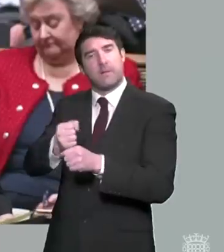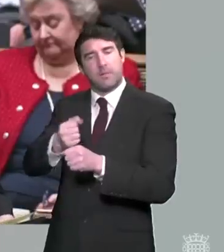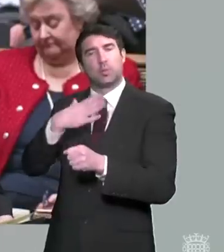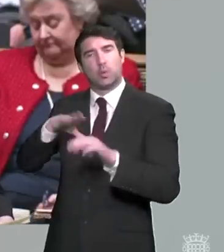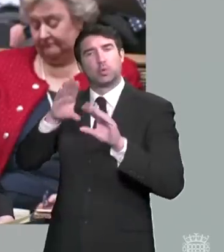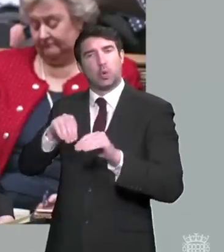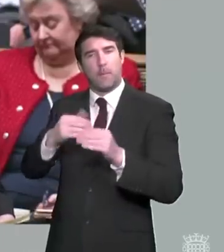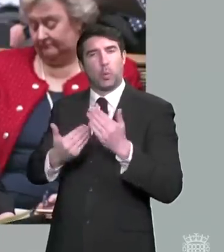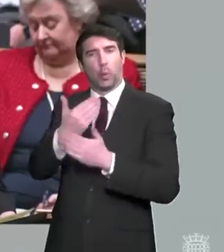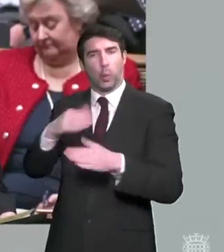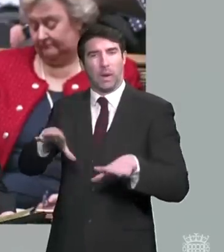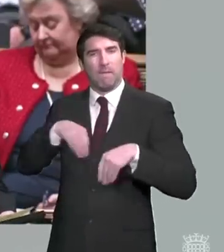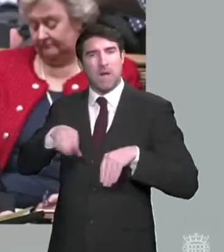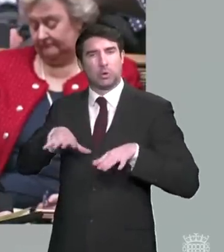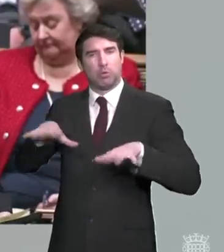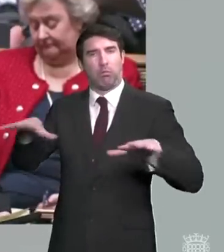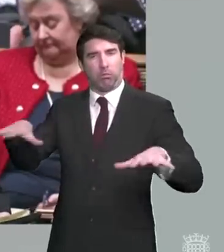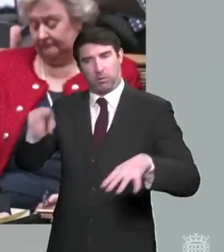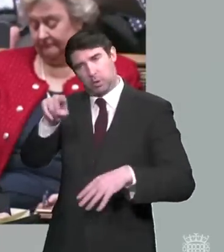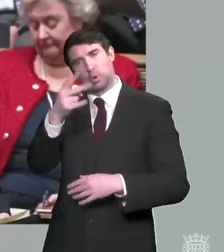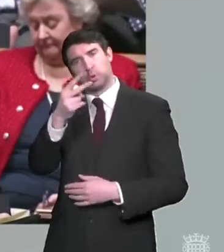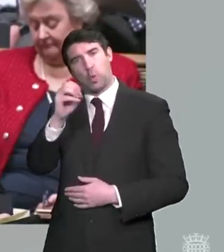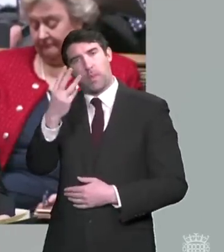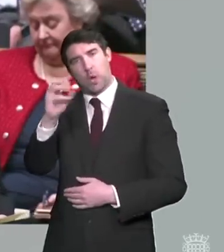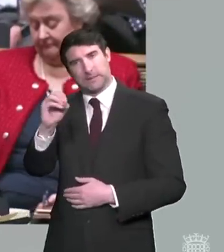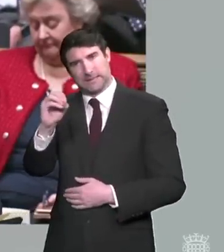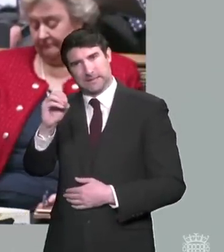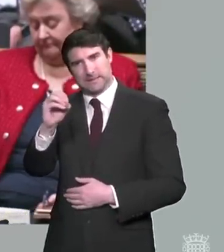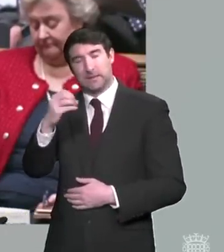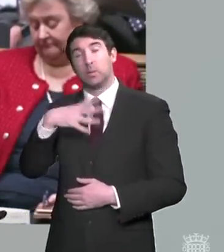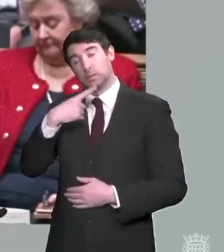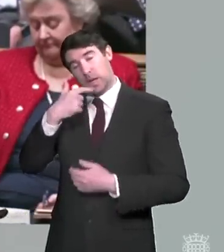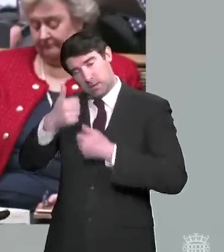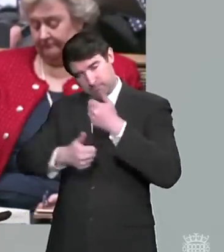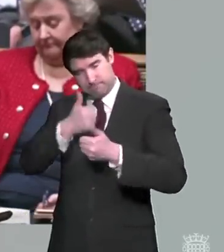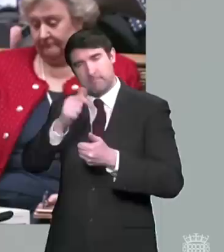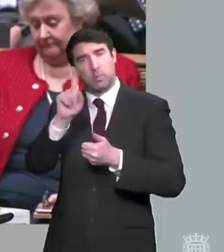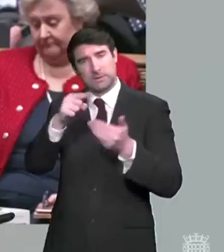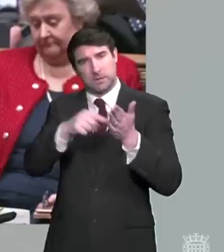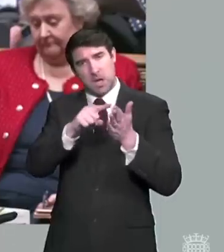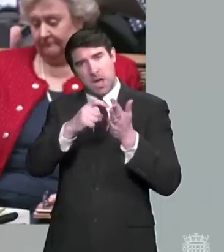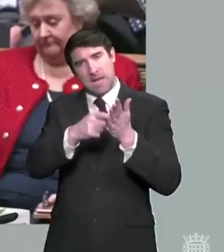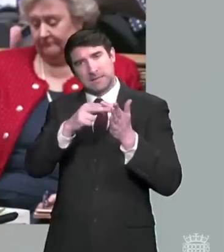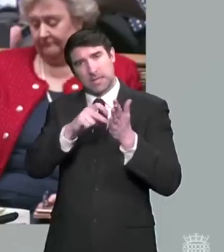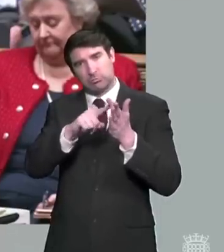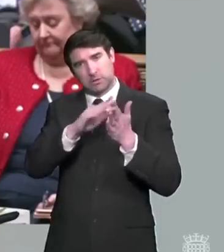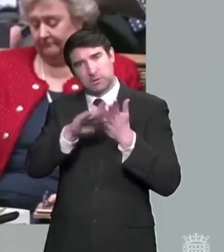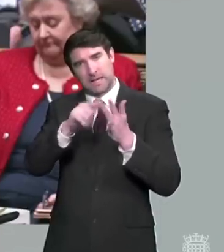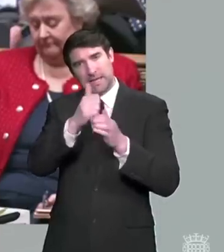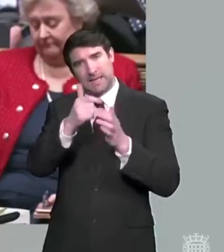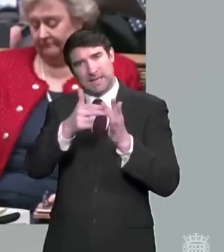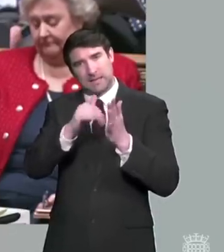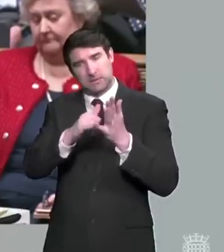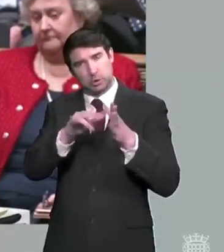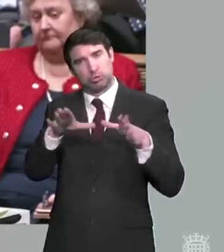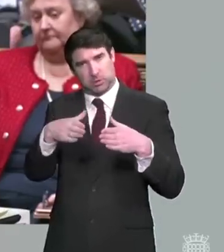ask my right honourable friend to thank the Terence Higgins Trust for their incredible work? And will he look to extend